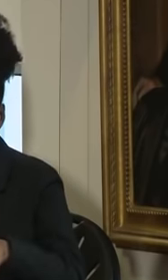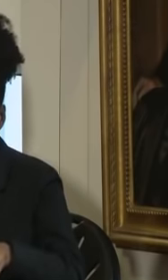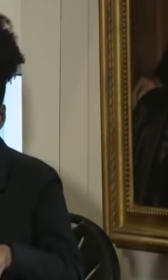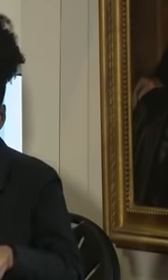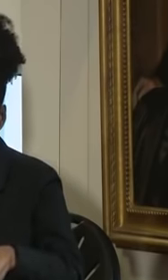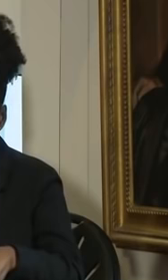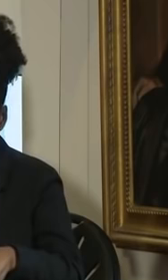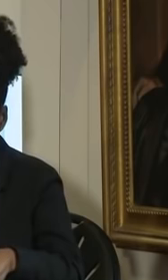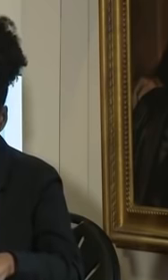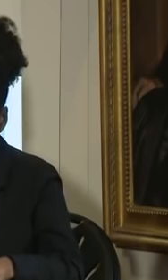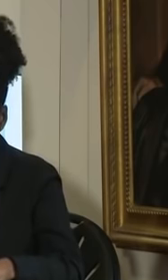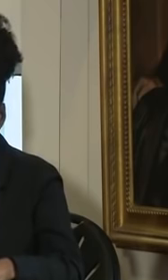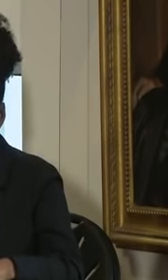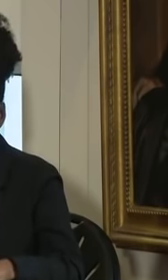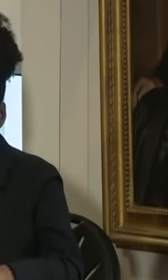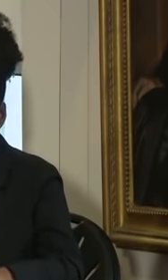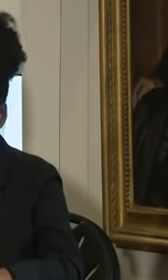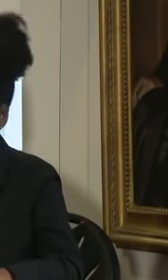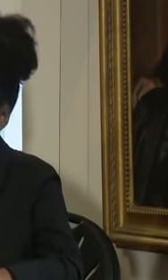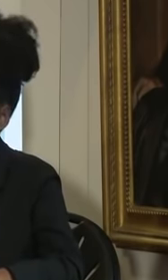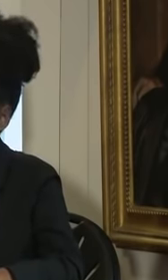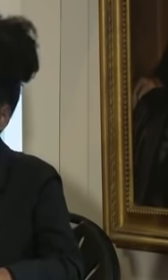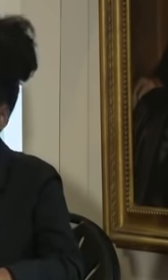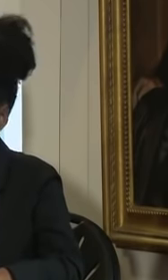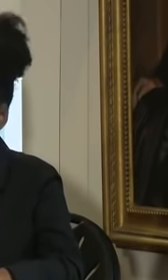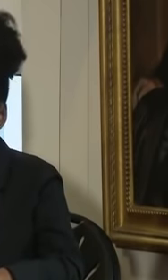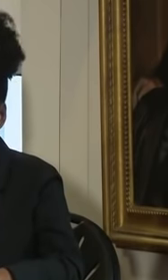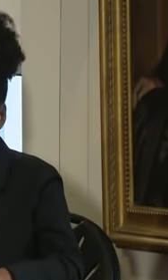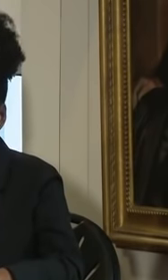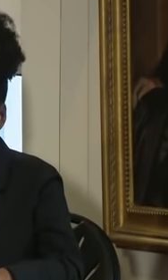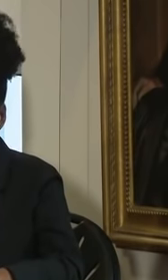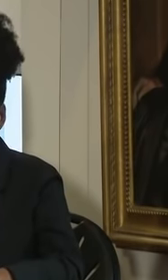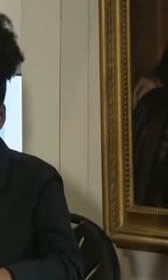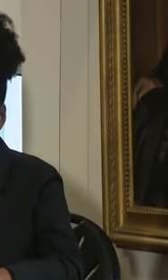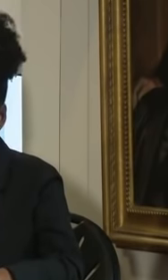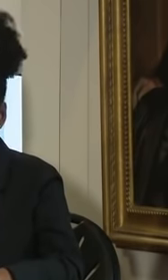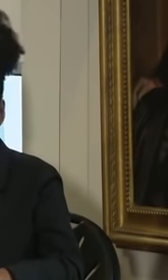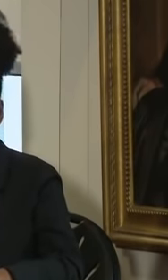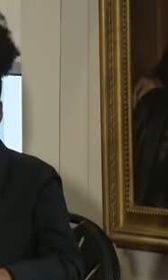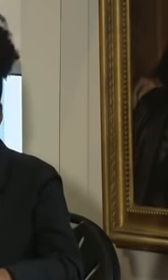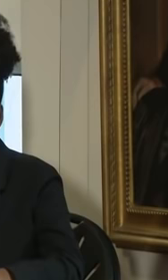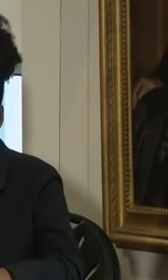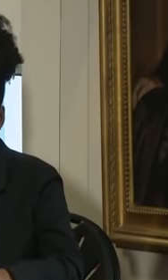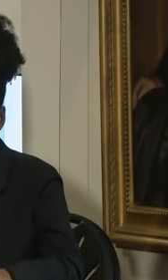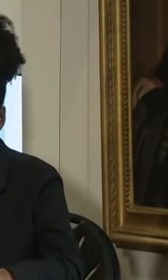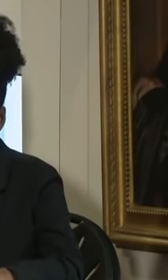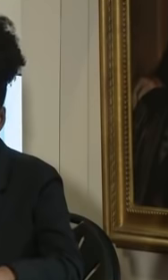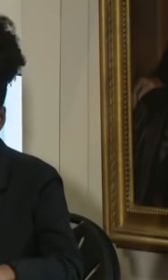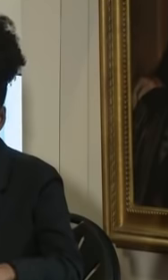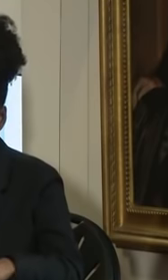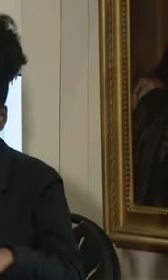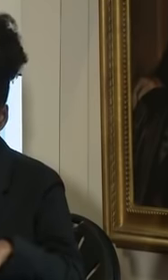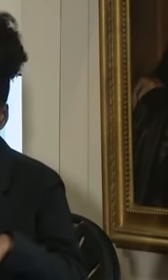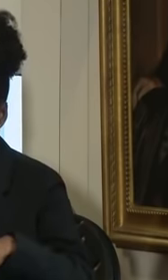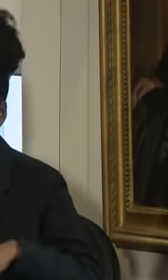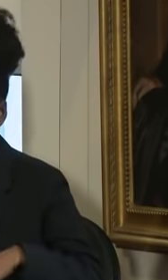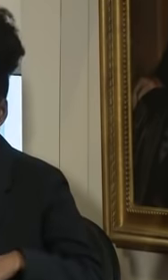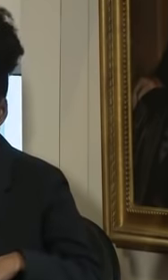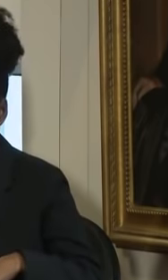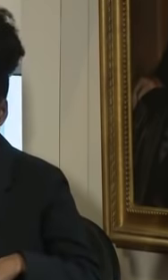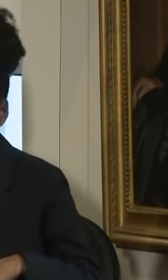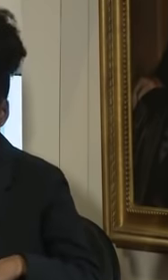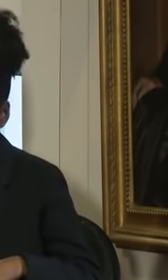information becomes available, and we have asked all institutions to send us their latest versions of their emergency operations plans. We'll be